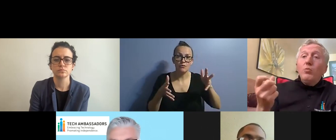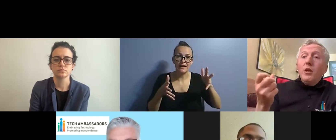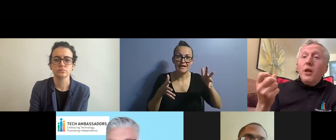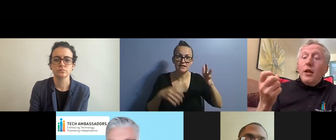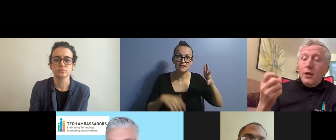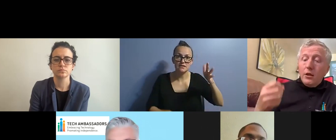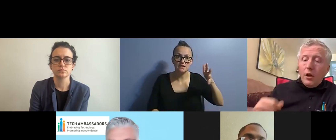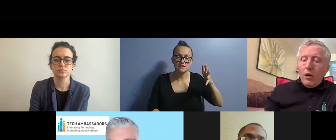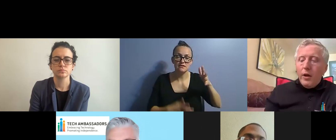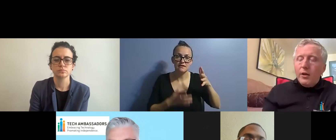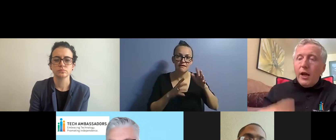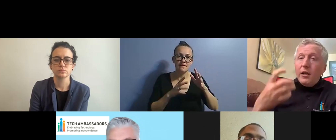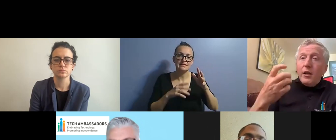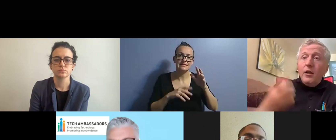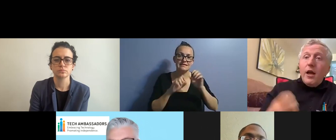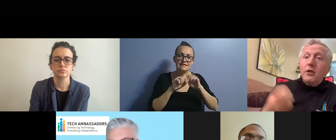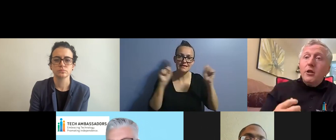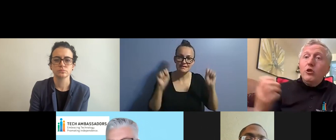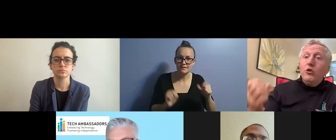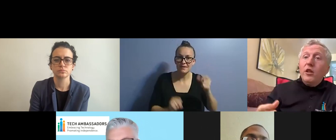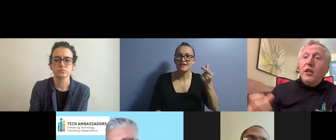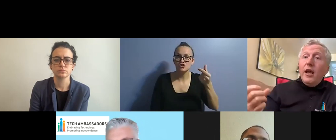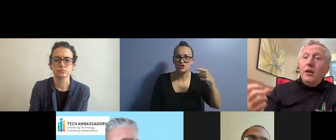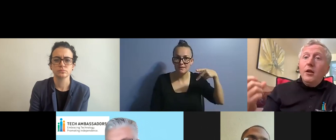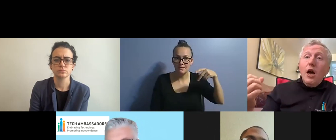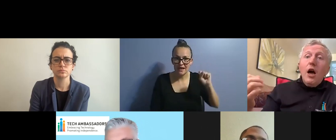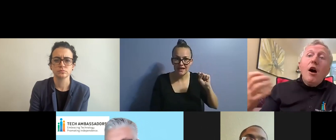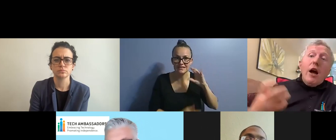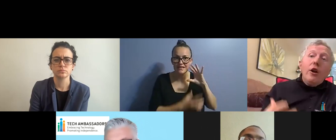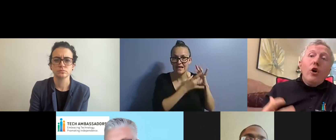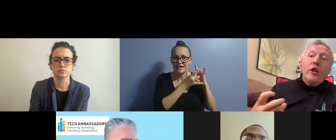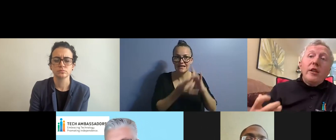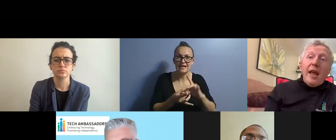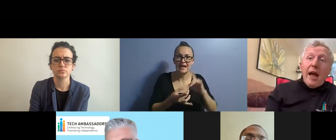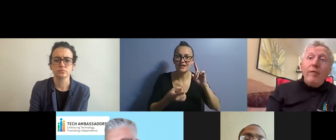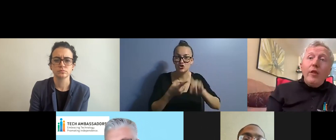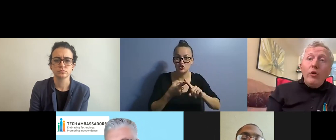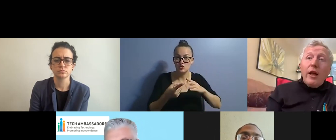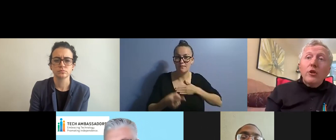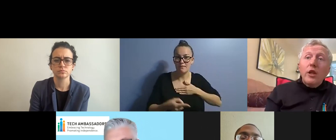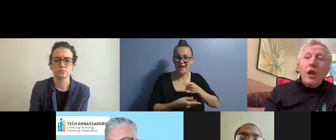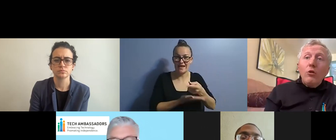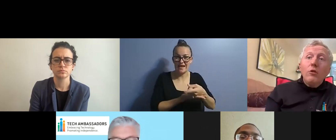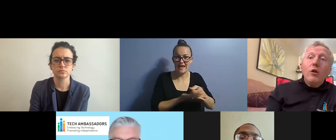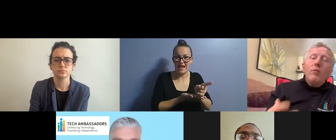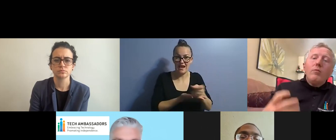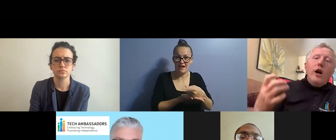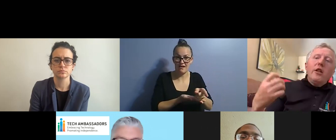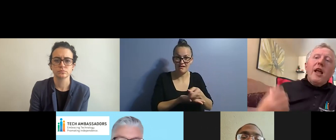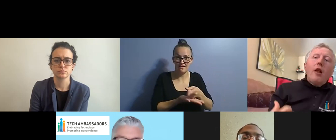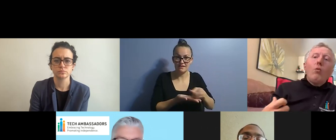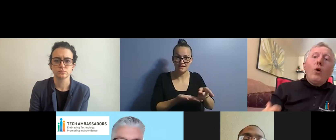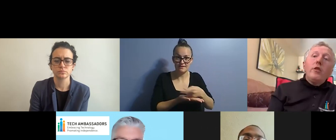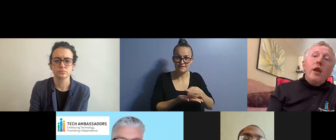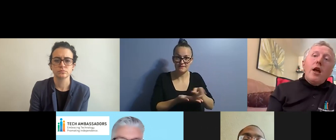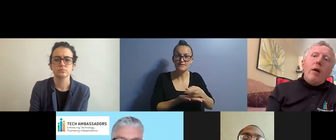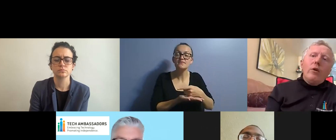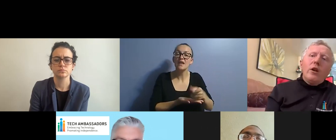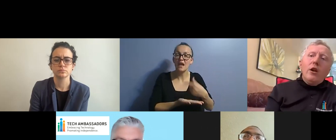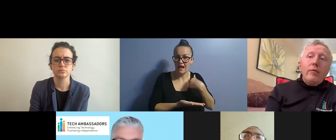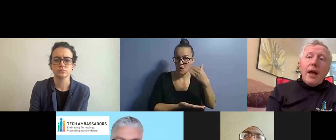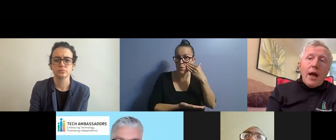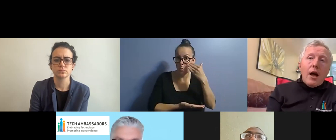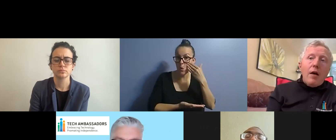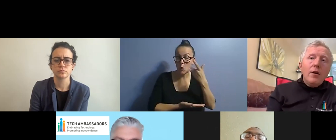a GPS system that is connected to the cane. I know that they have those out there, but that's one thing I